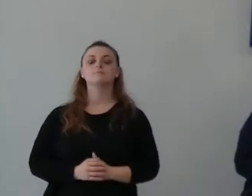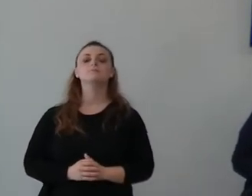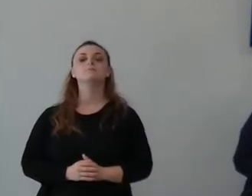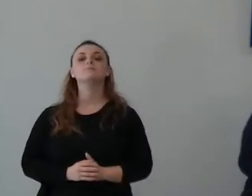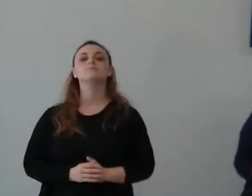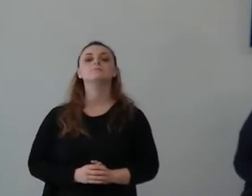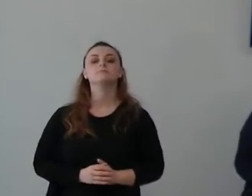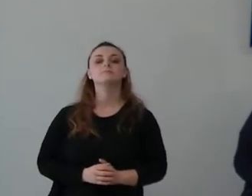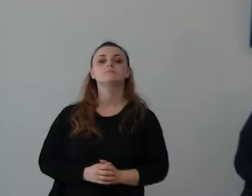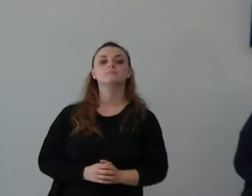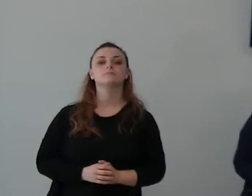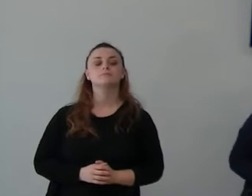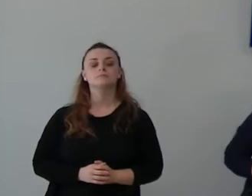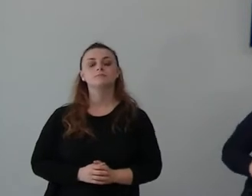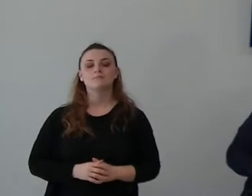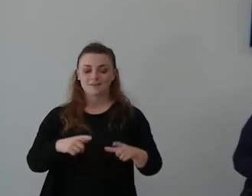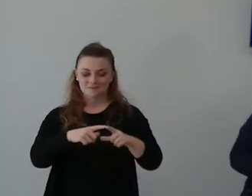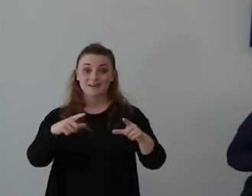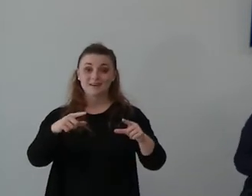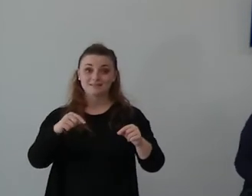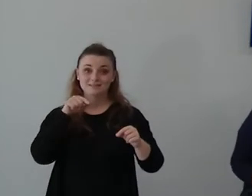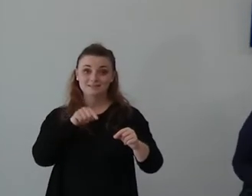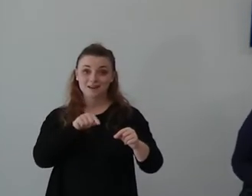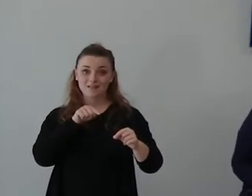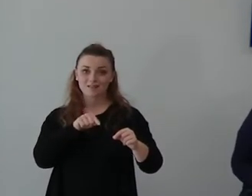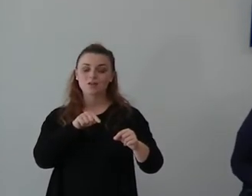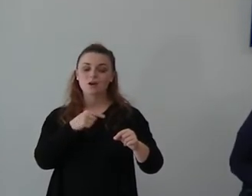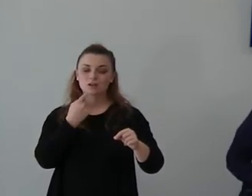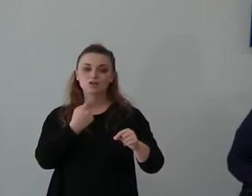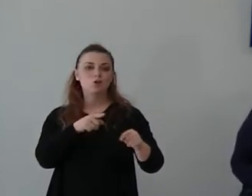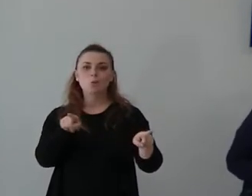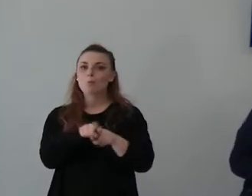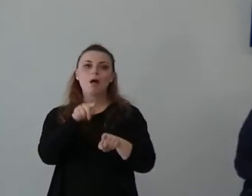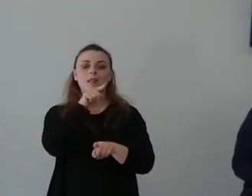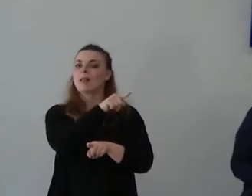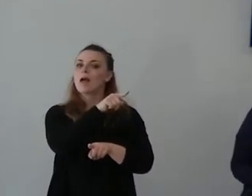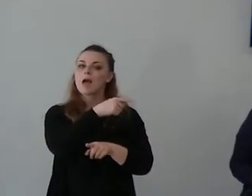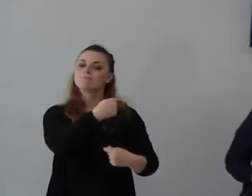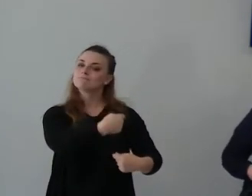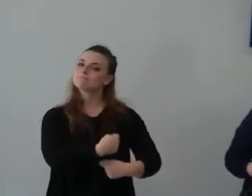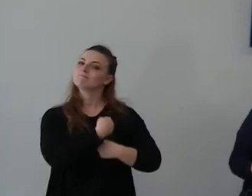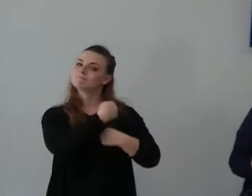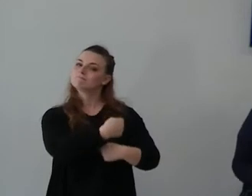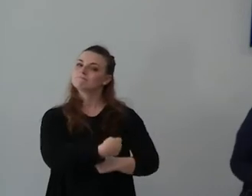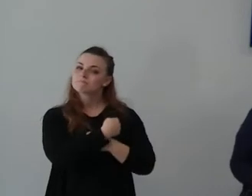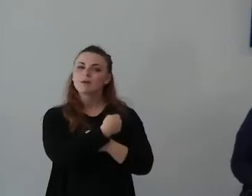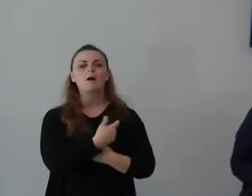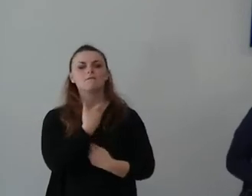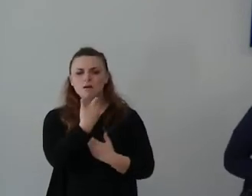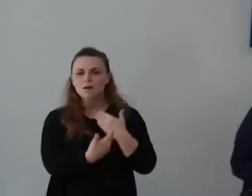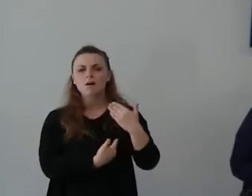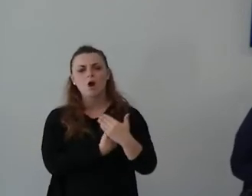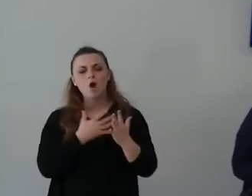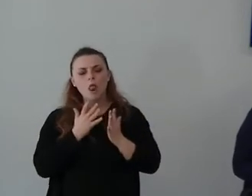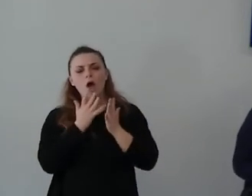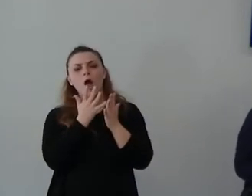E come in questo versetto, lei mi ha incoraggiato di essere coraggiosa nel dire quello che